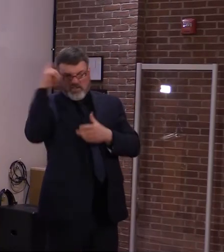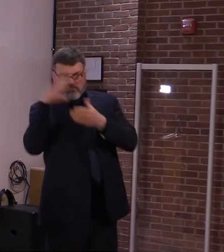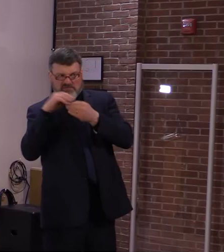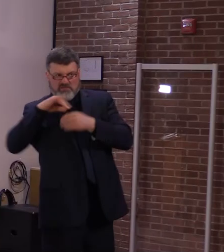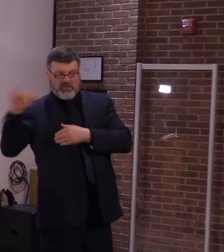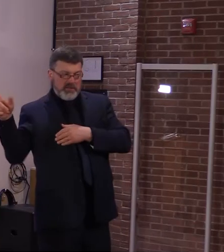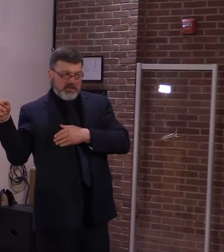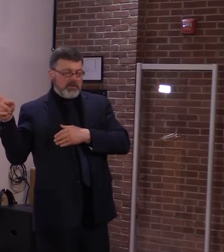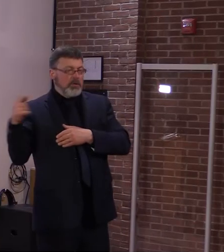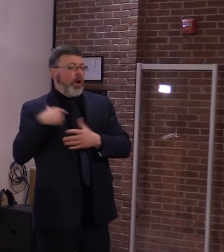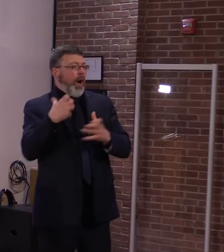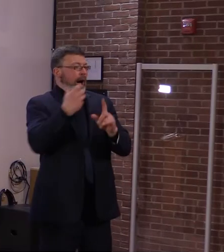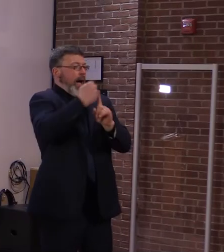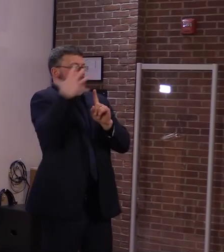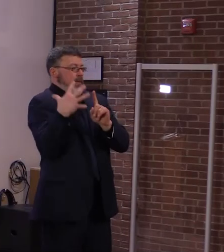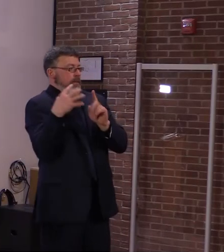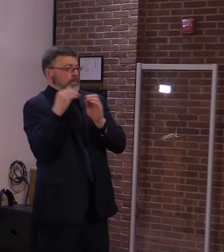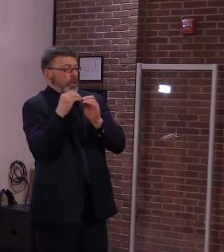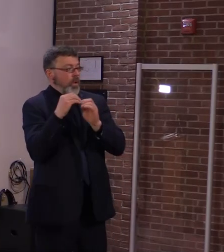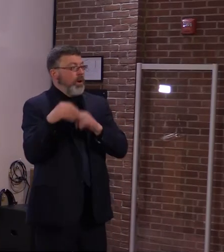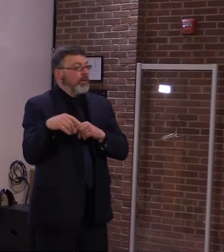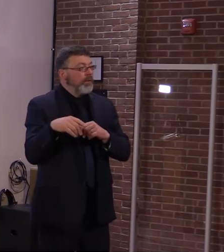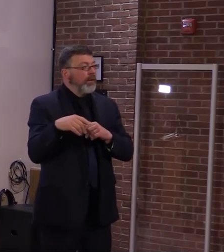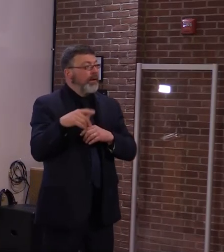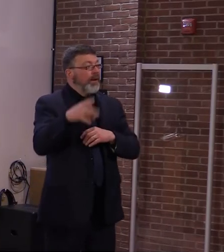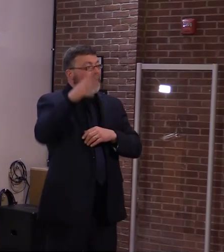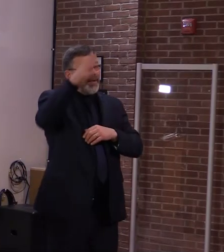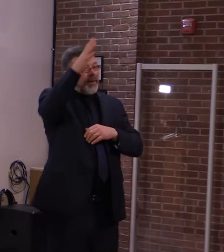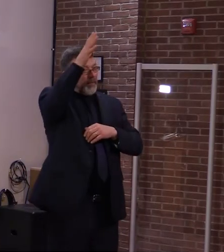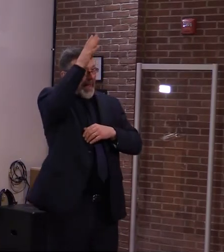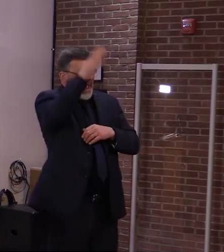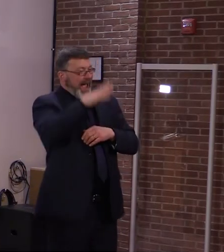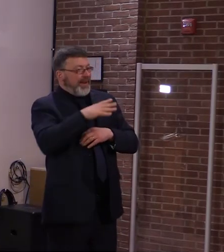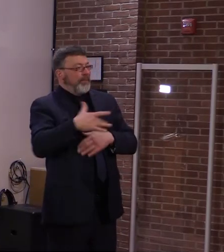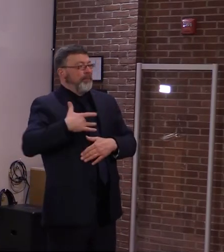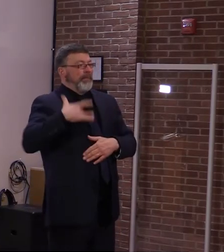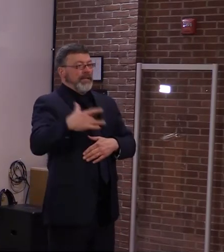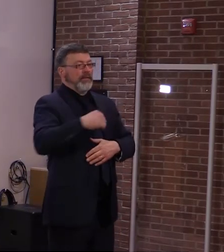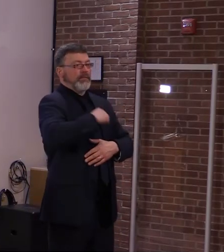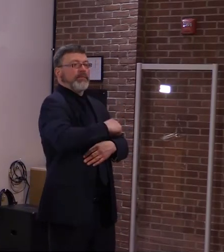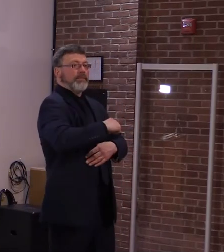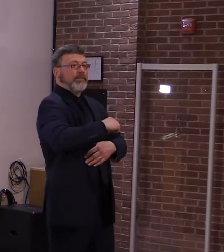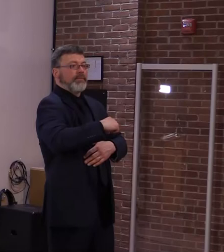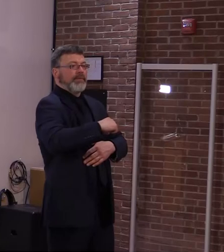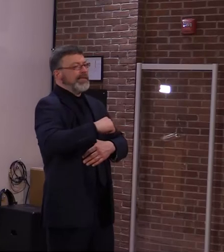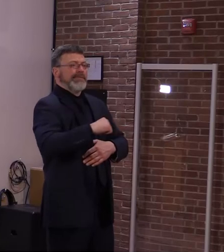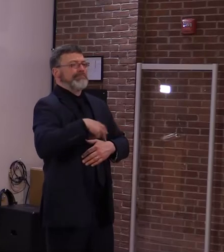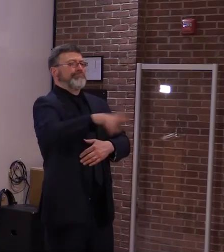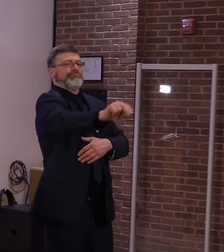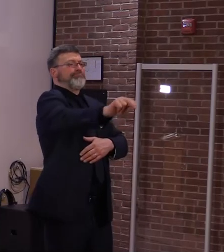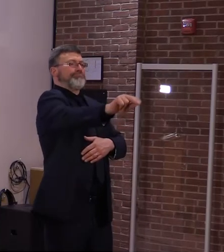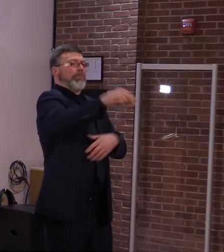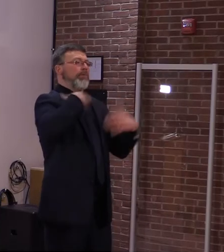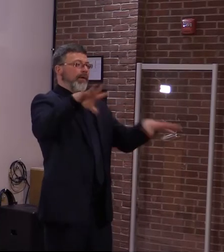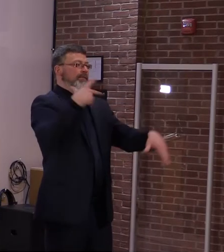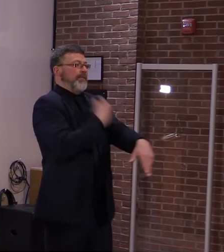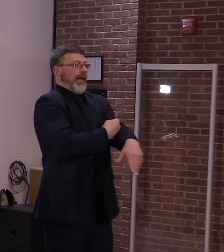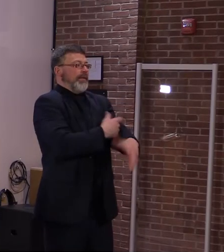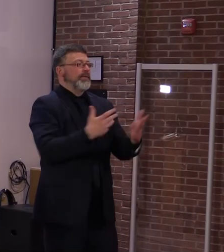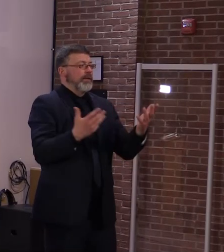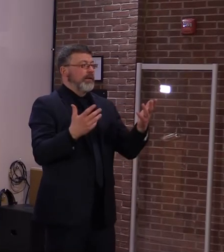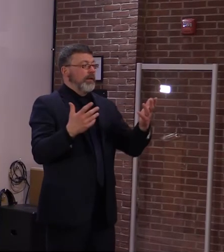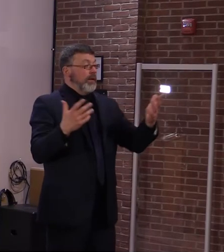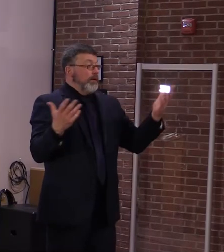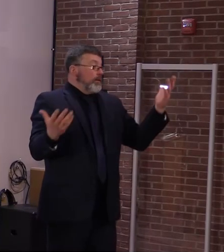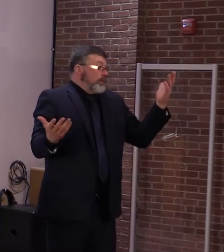their lack of ability to access the vaccine as readily. And do we need to